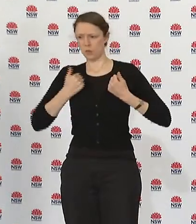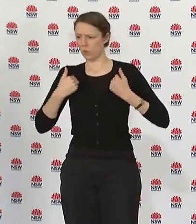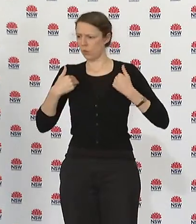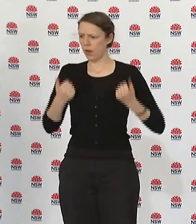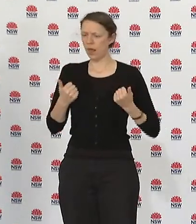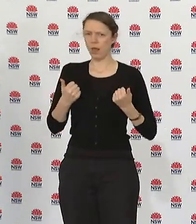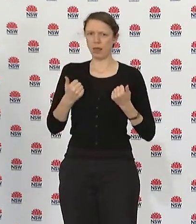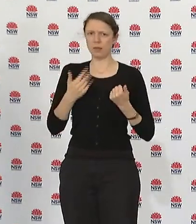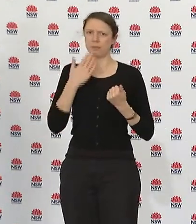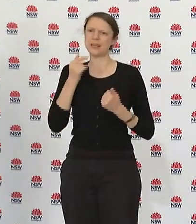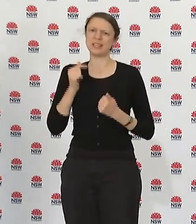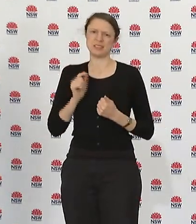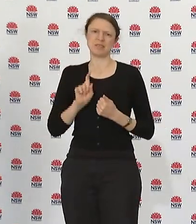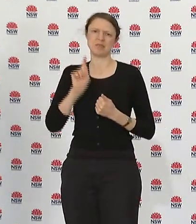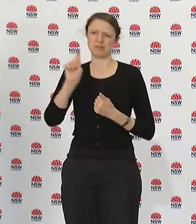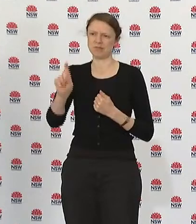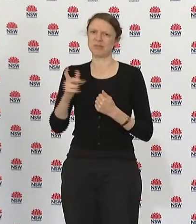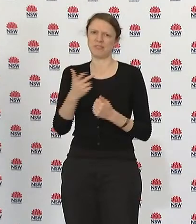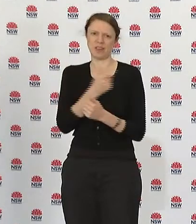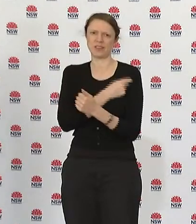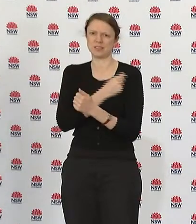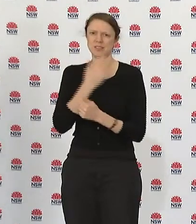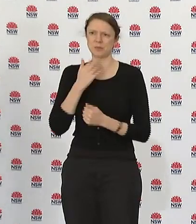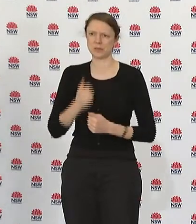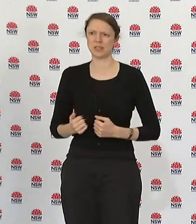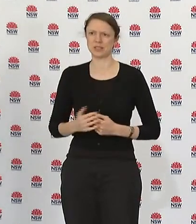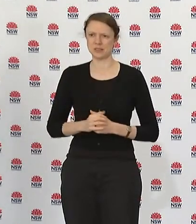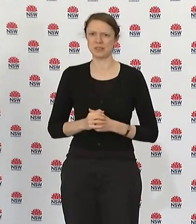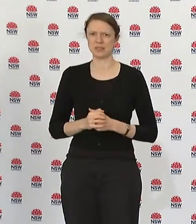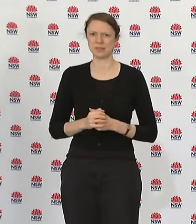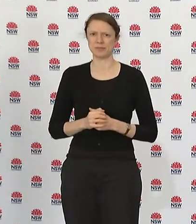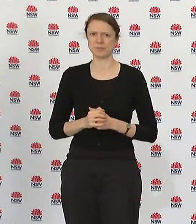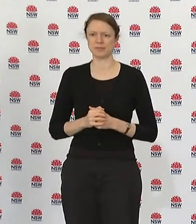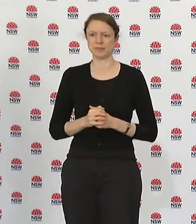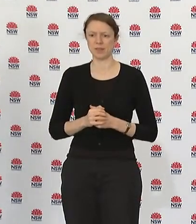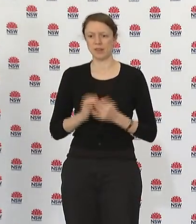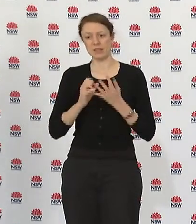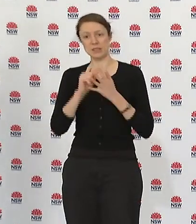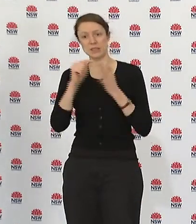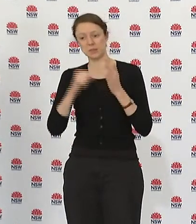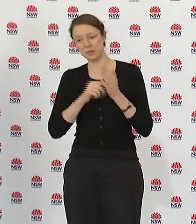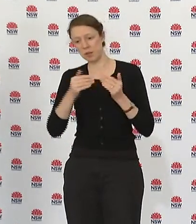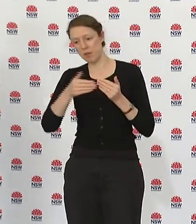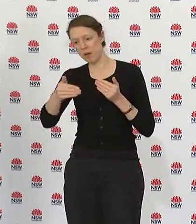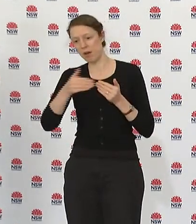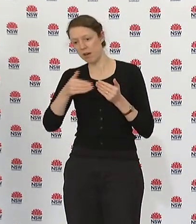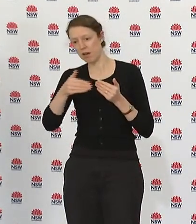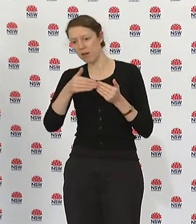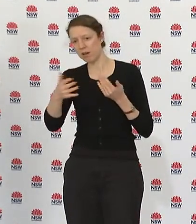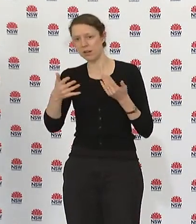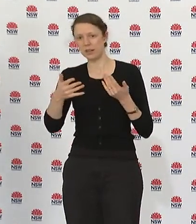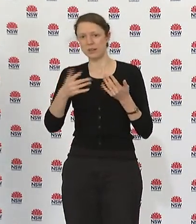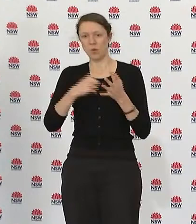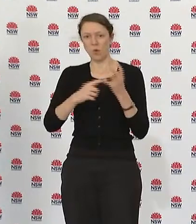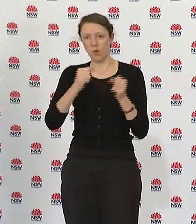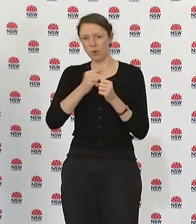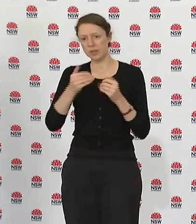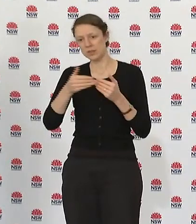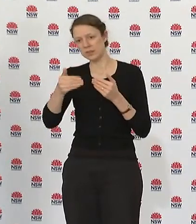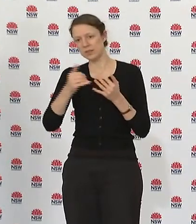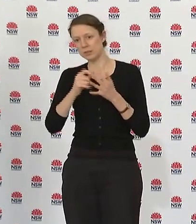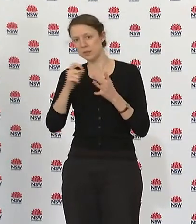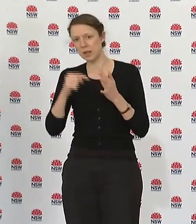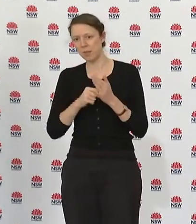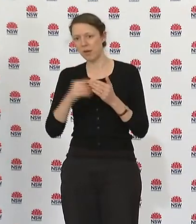That is key to us. Also being able to see what September looks like for New South Wales and what the following months look like for New South Wales.